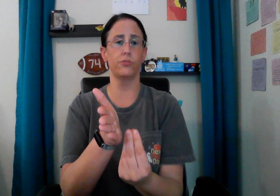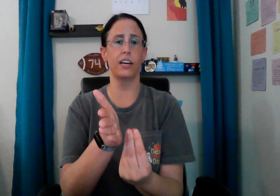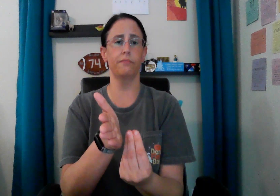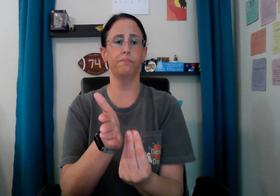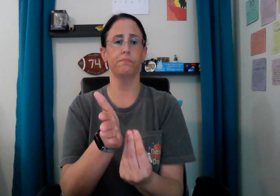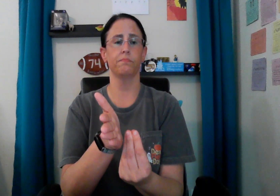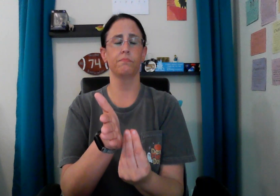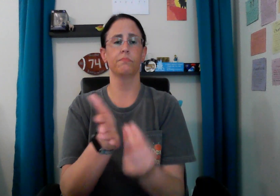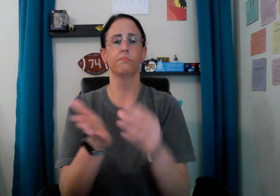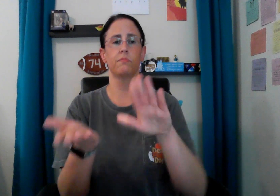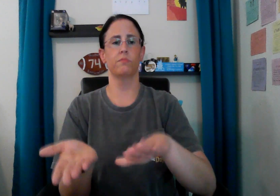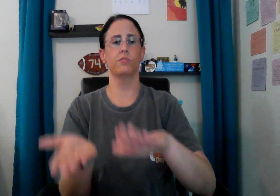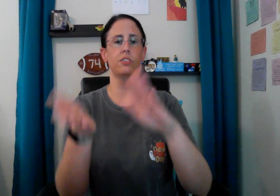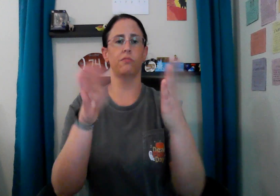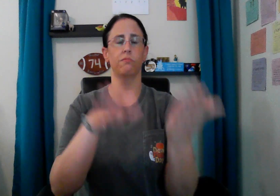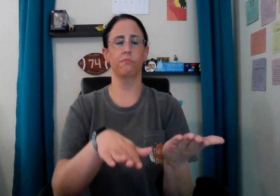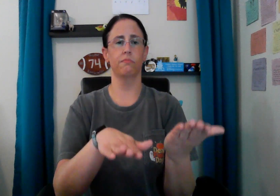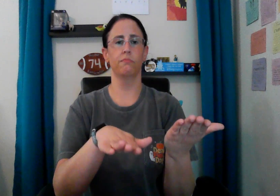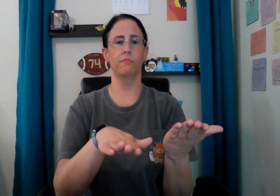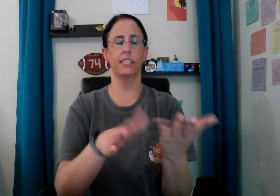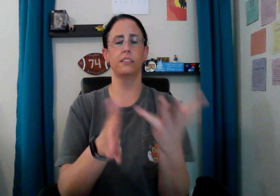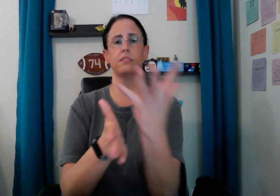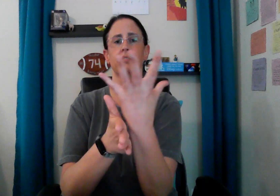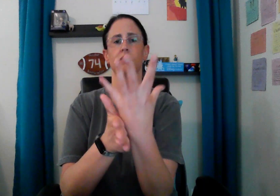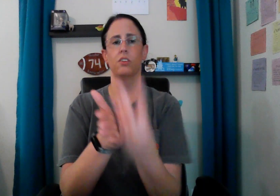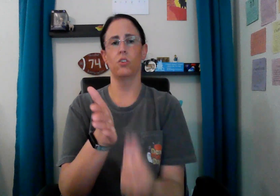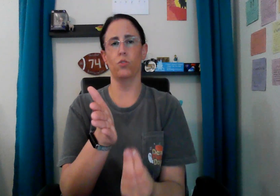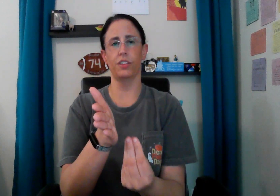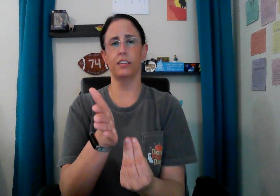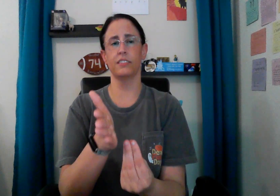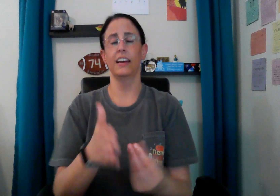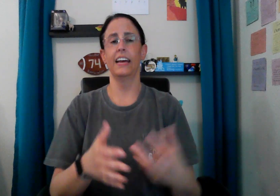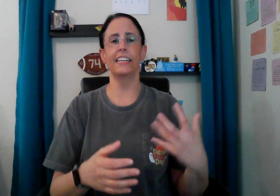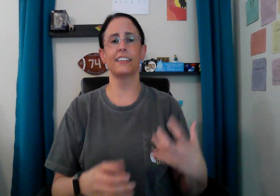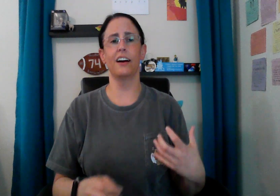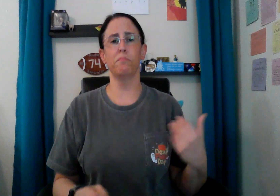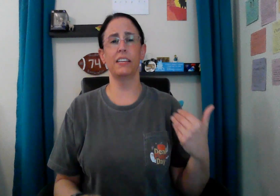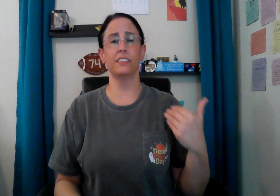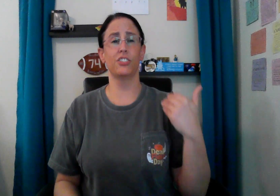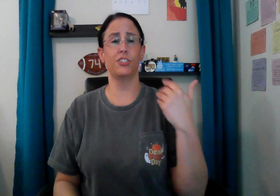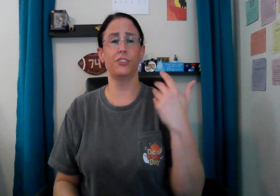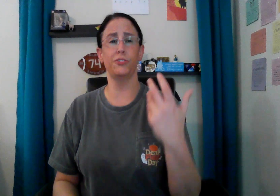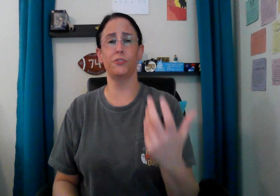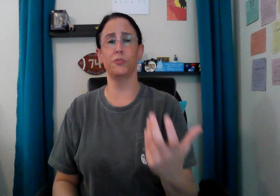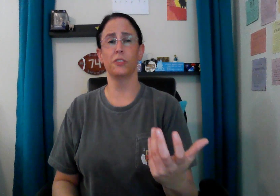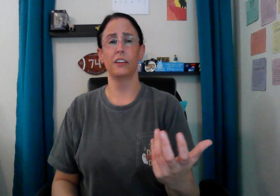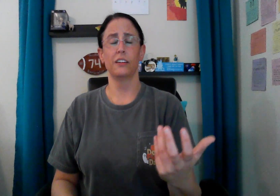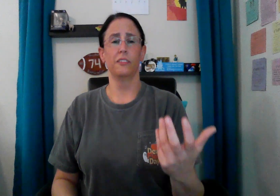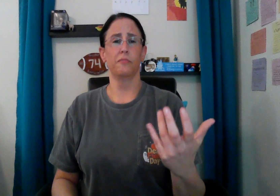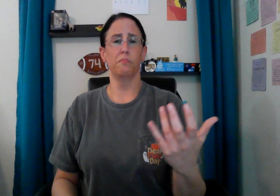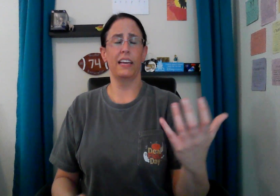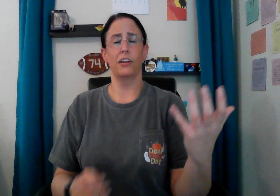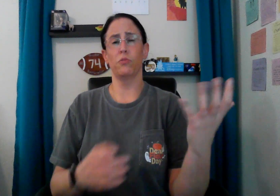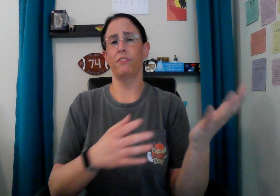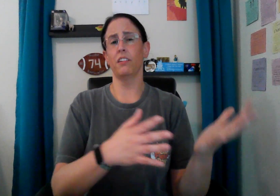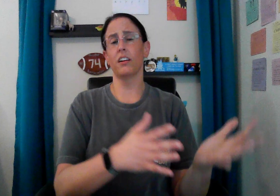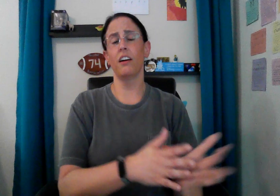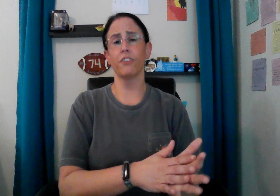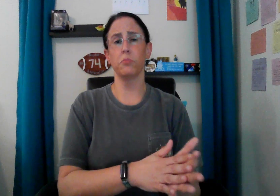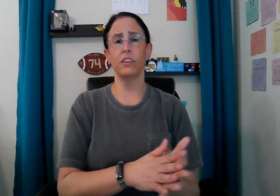that. So this or this. It's not meant to make anyone feel uncomfortable. It's